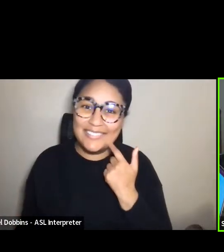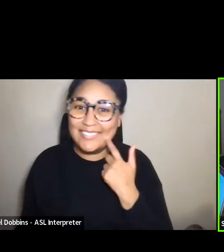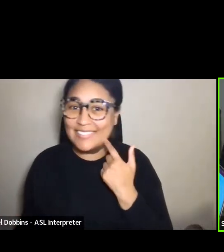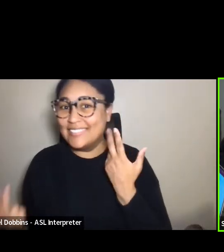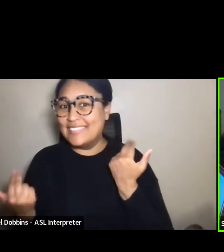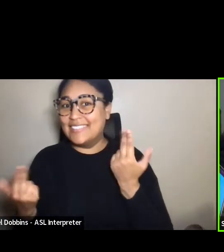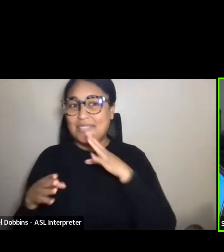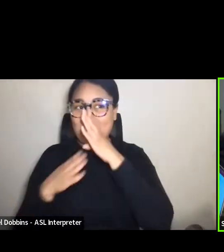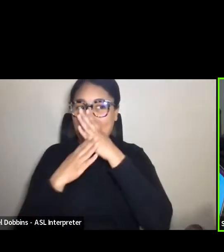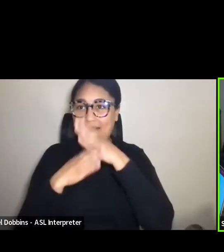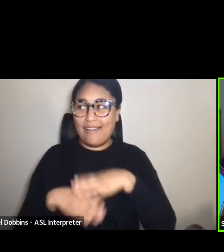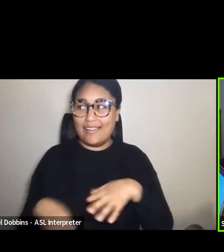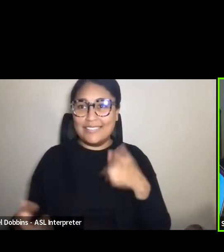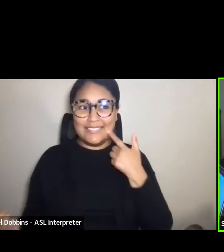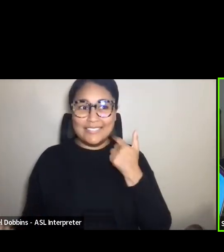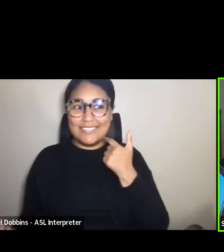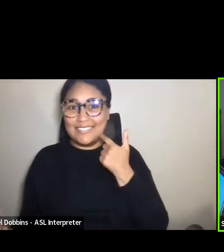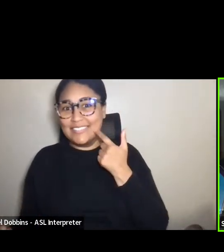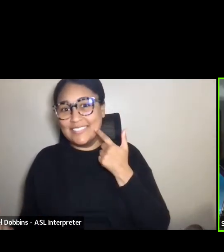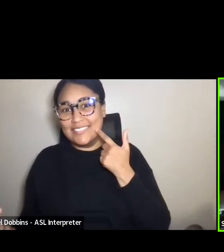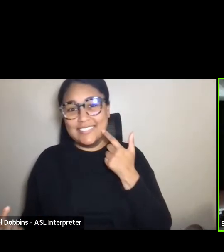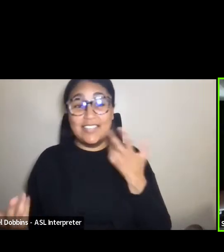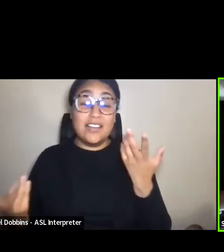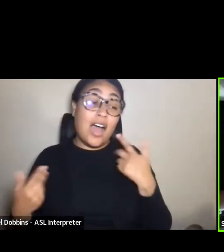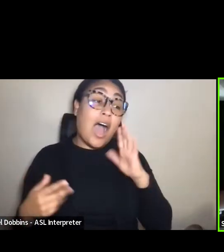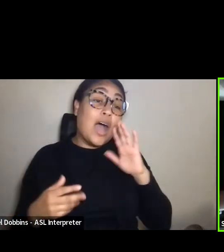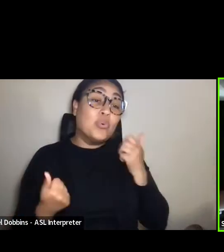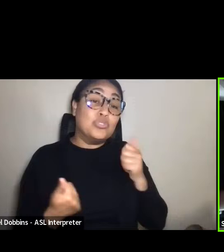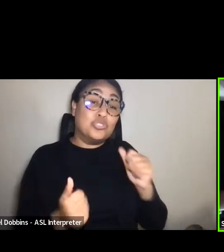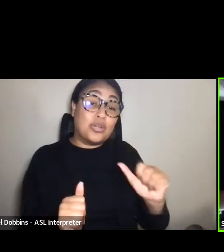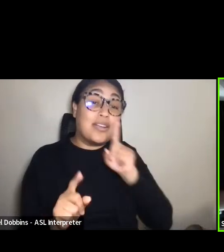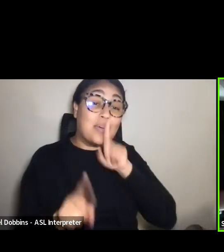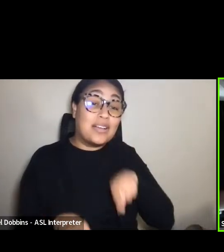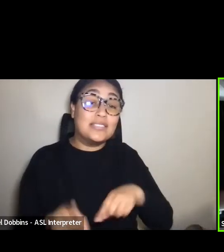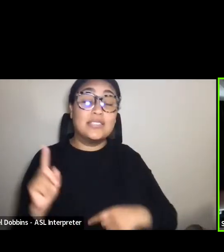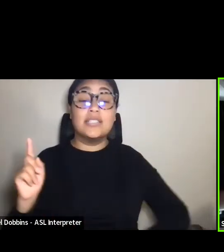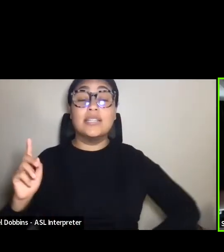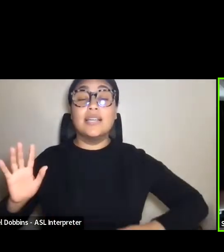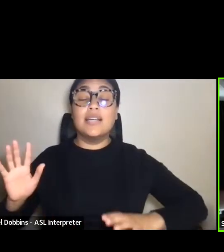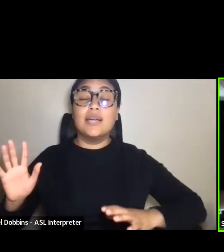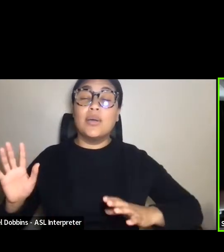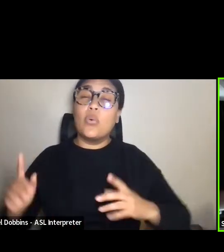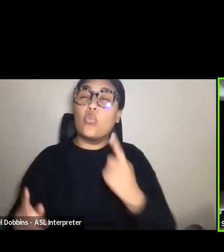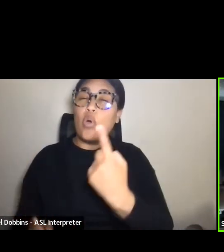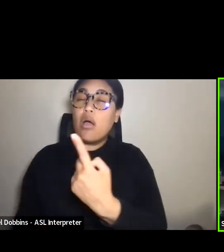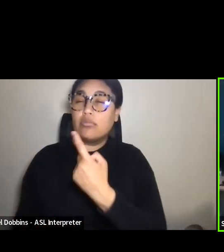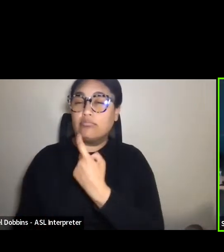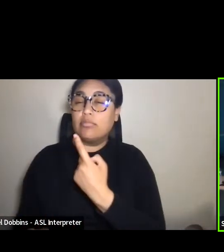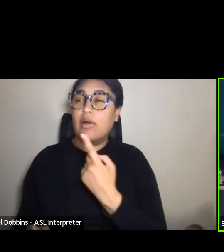That's I don't know. Well, I'll give it a shot. I think a question that I think about is,